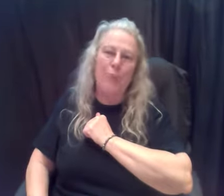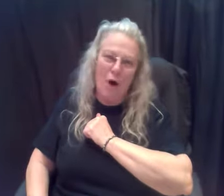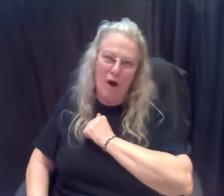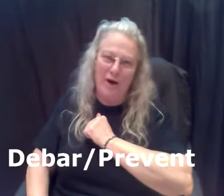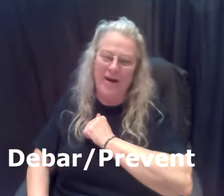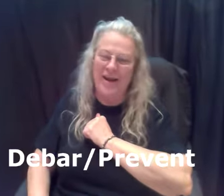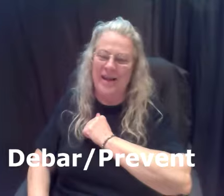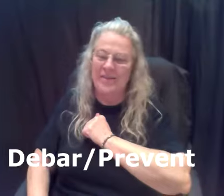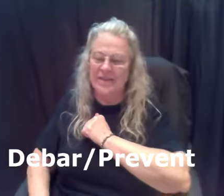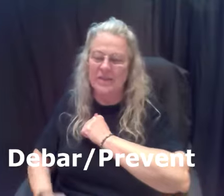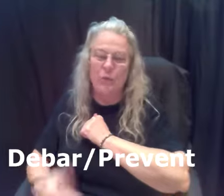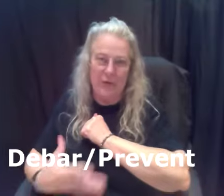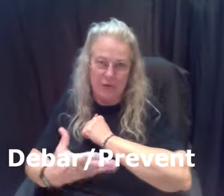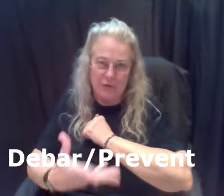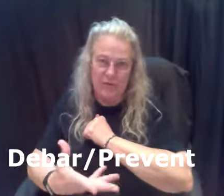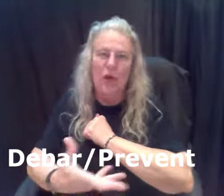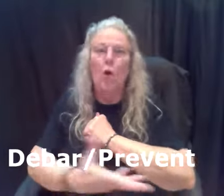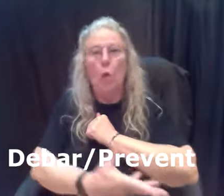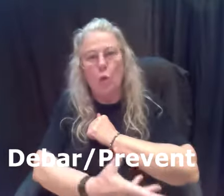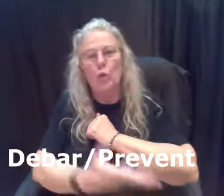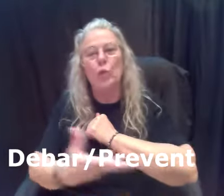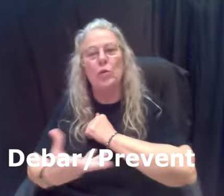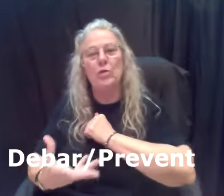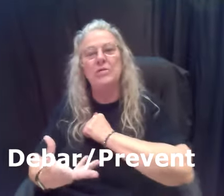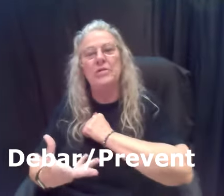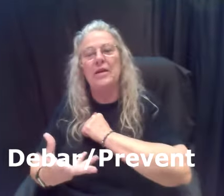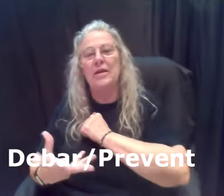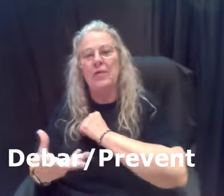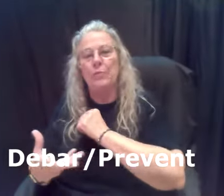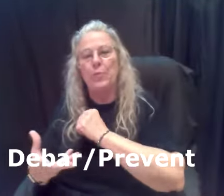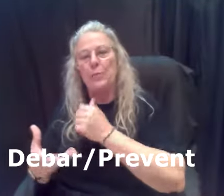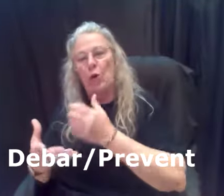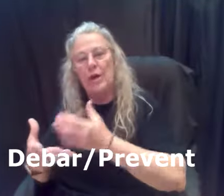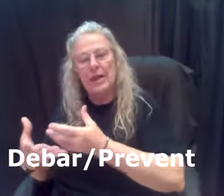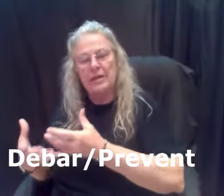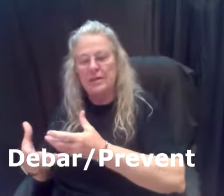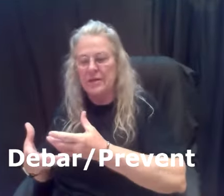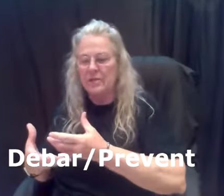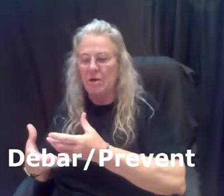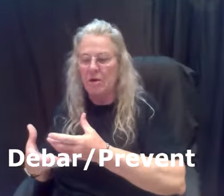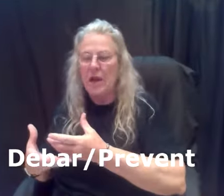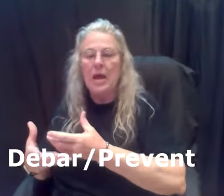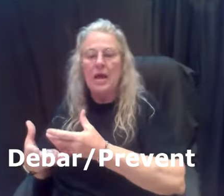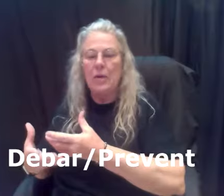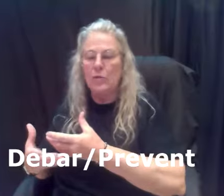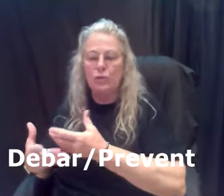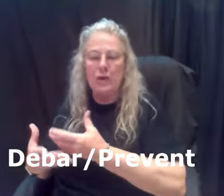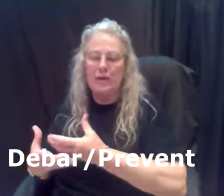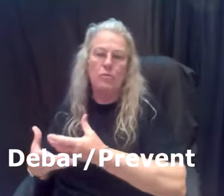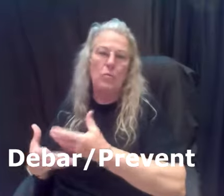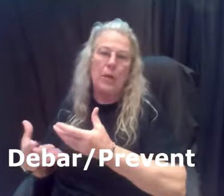debar, and this is one of those old words that have been brought into this song. It was written way back